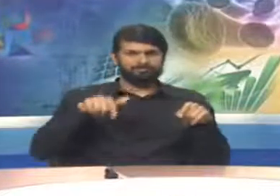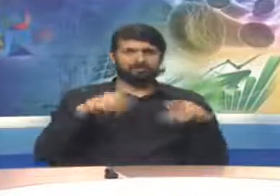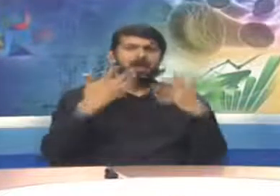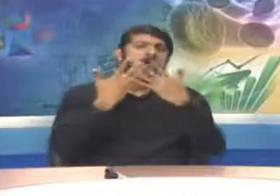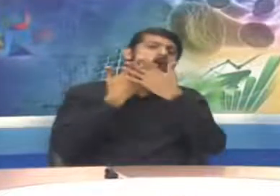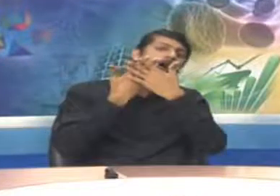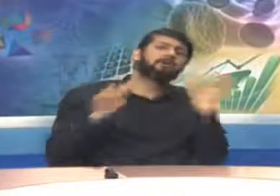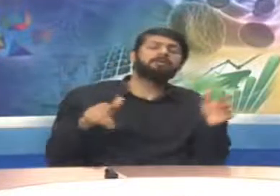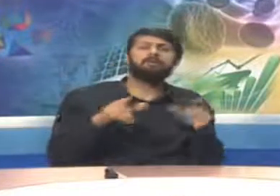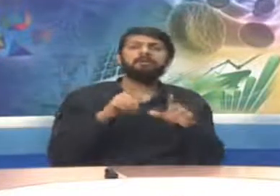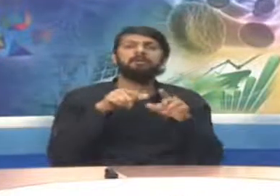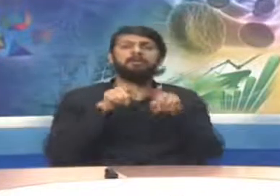political.